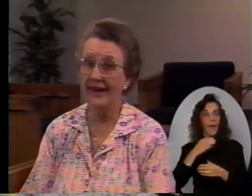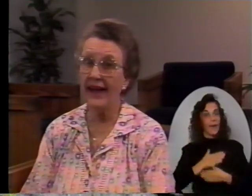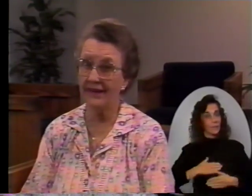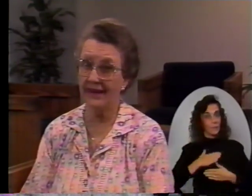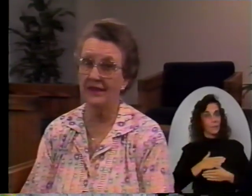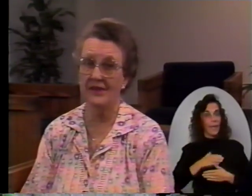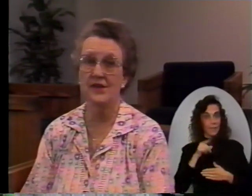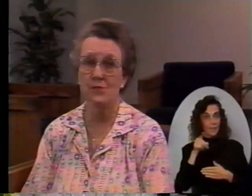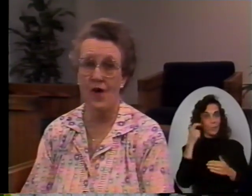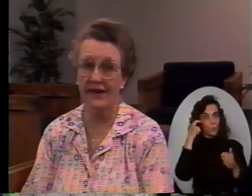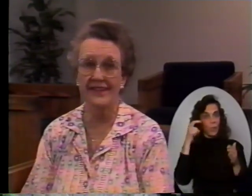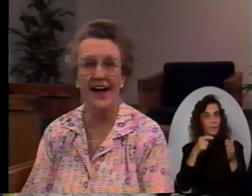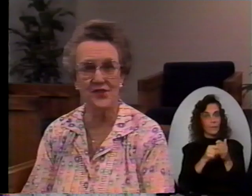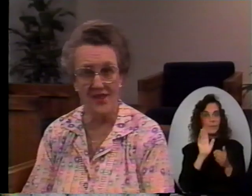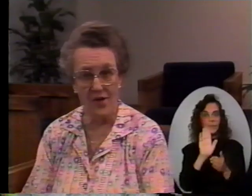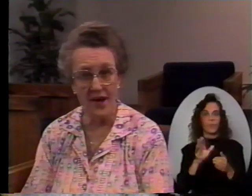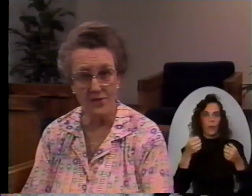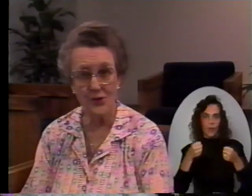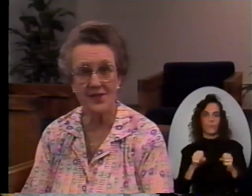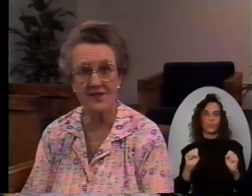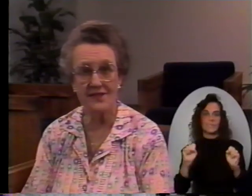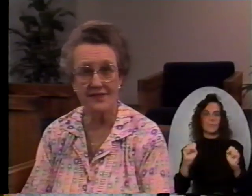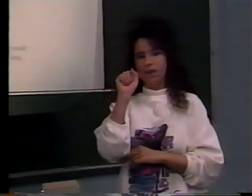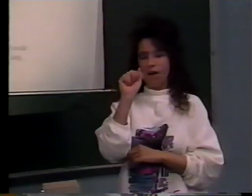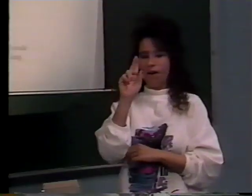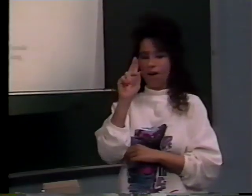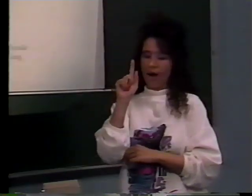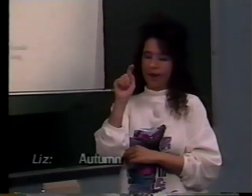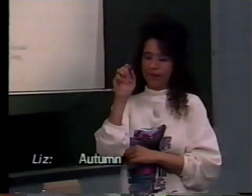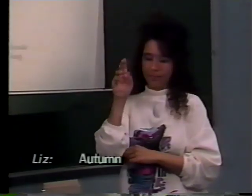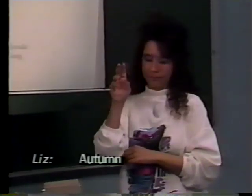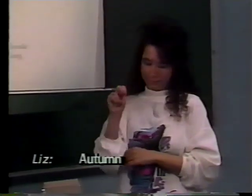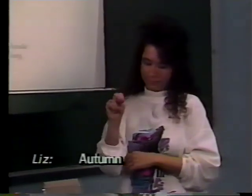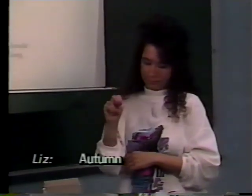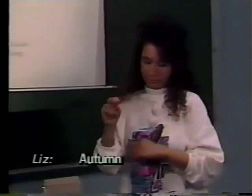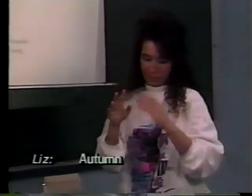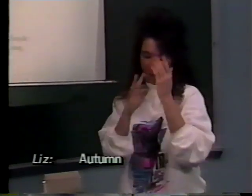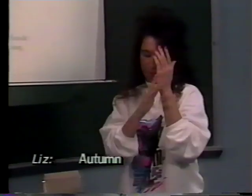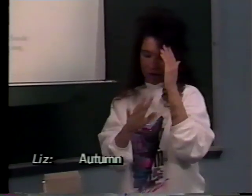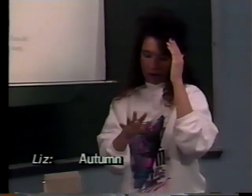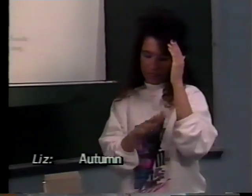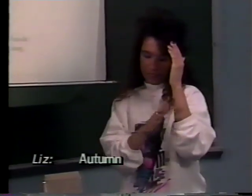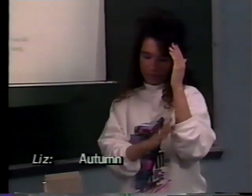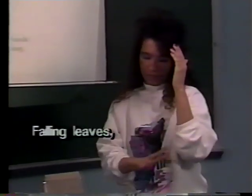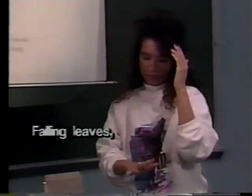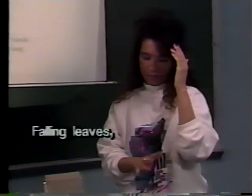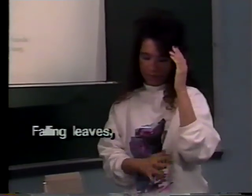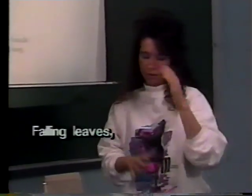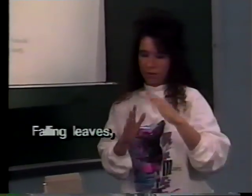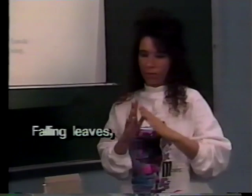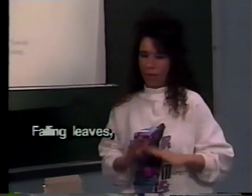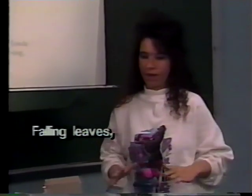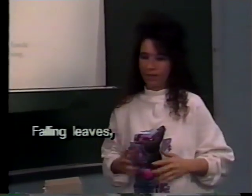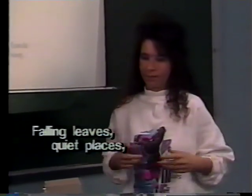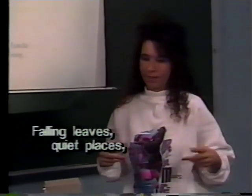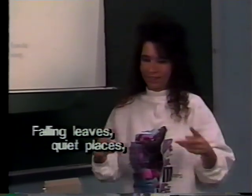liked having him recognize their efforts. Autumn, falling leaves, quiet